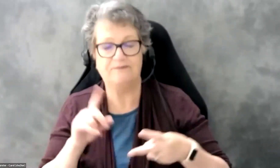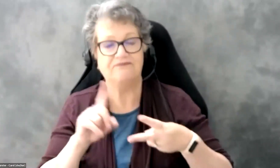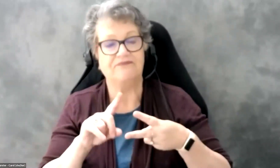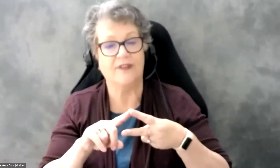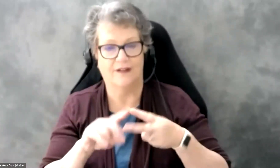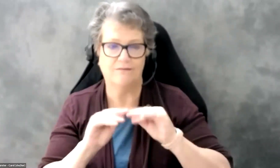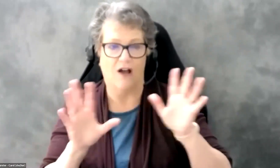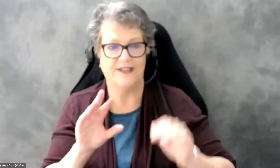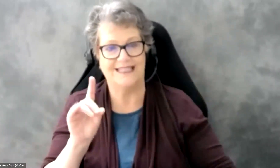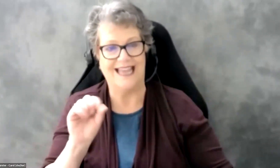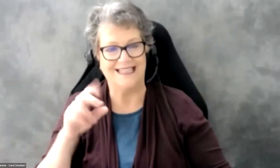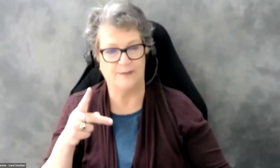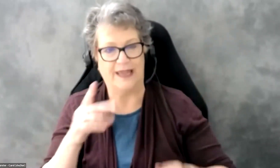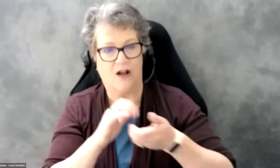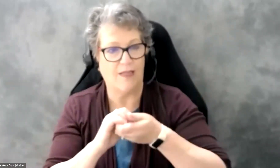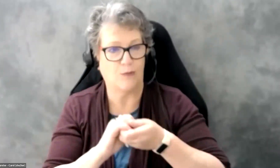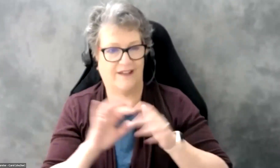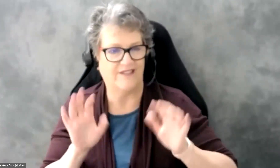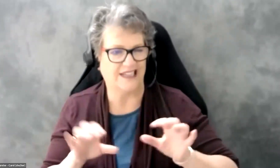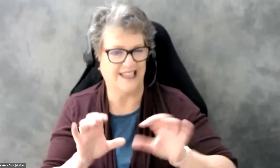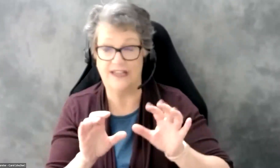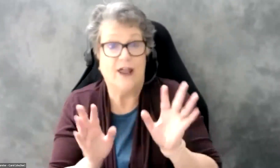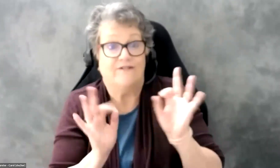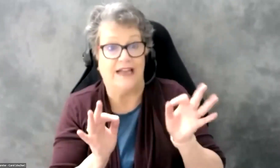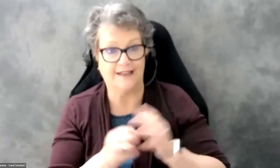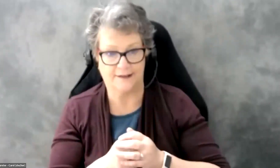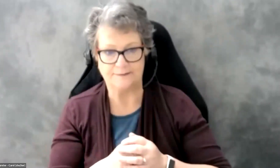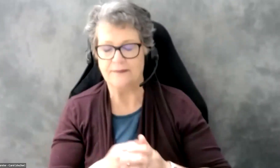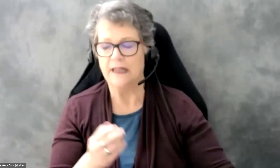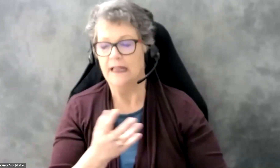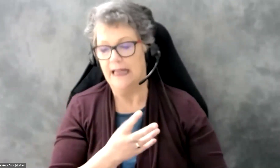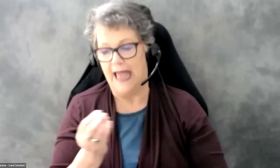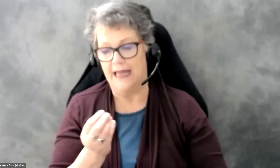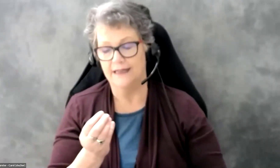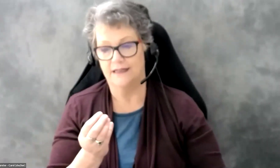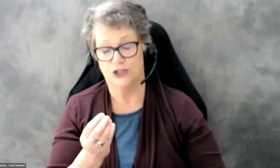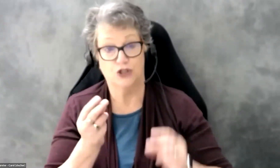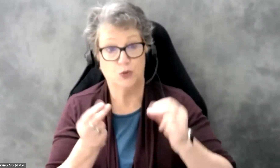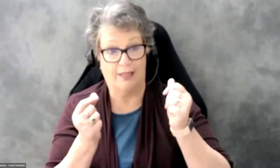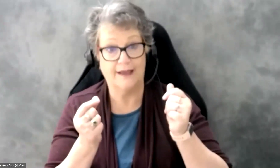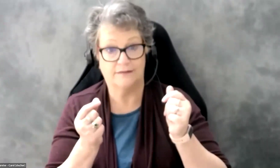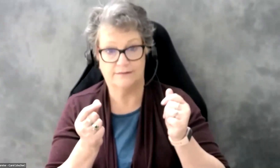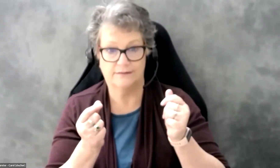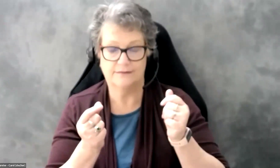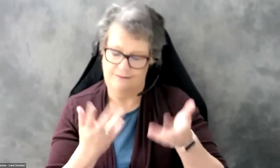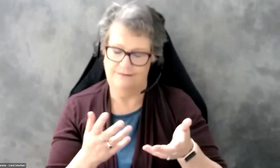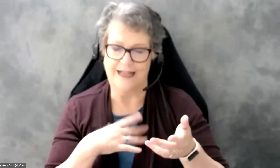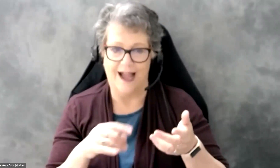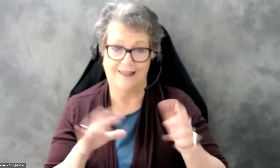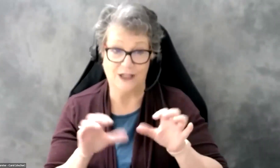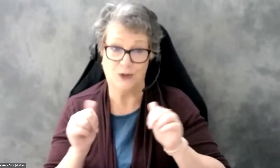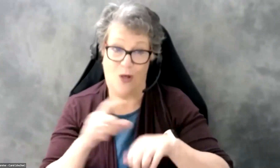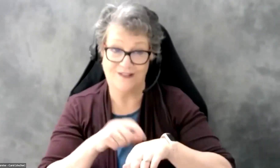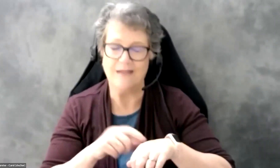our DSP collaborative activities, which are fantastic. And so real quickly, like I like to do all the time, I'm going to